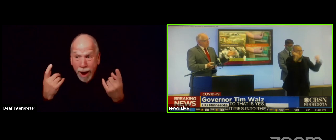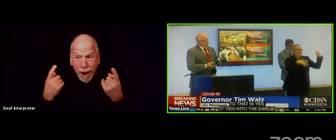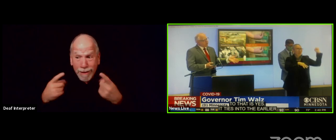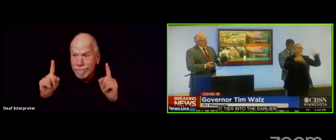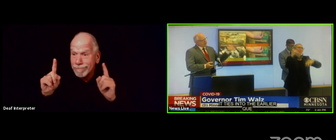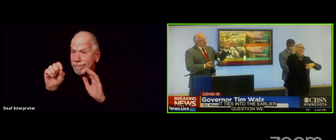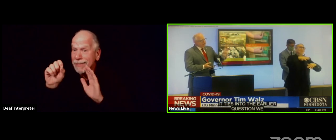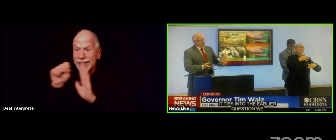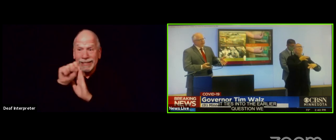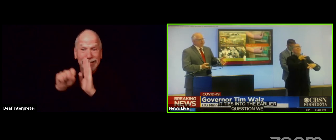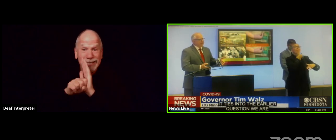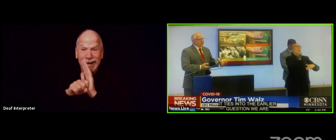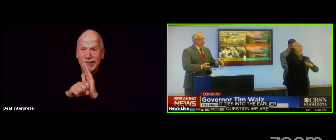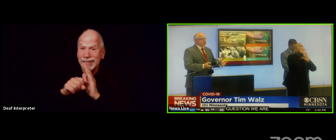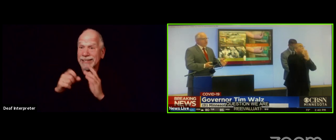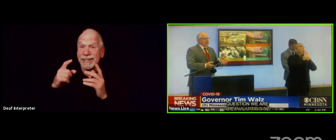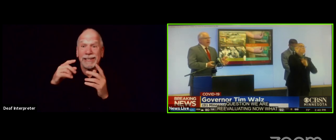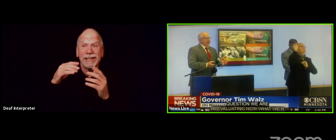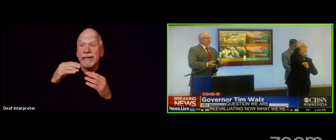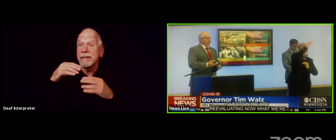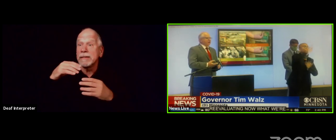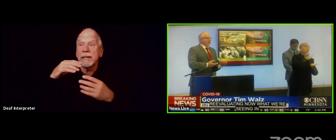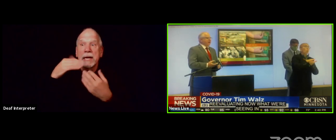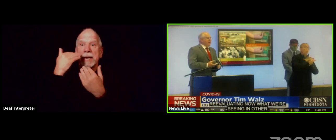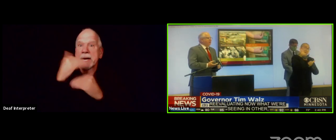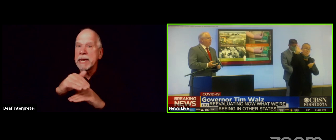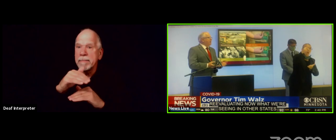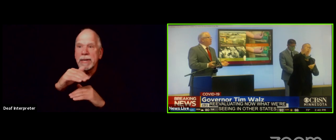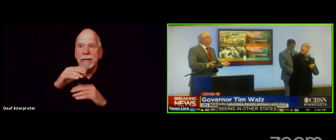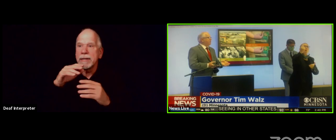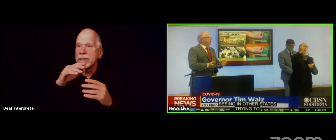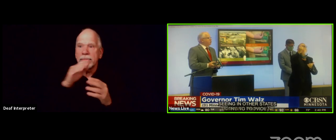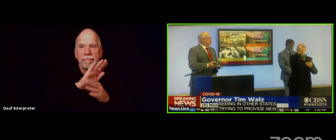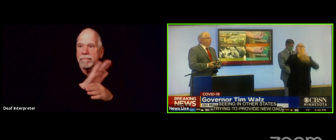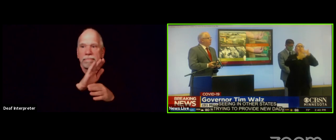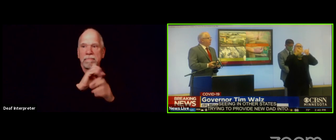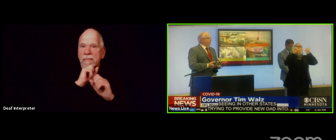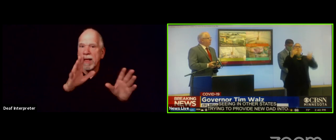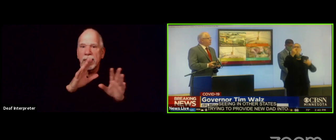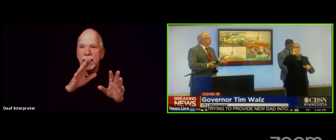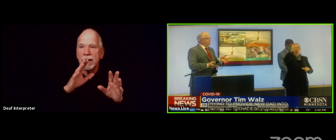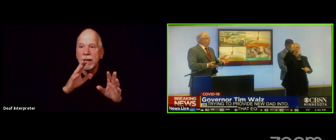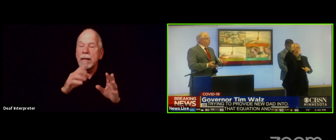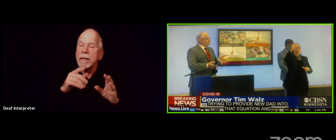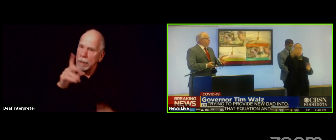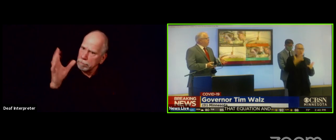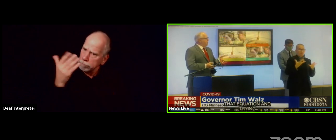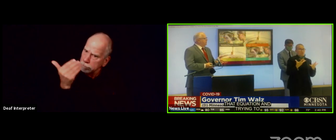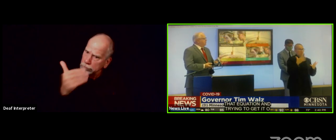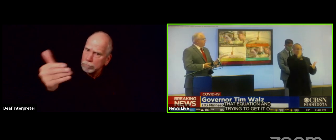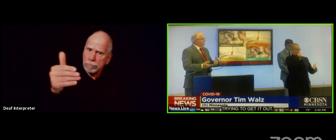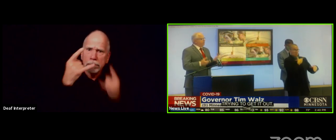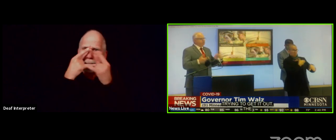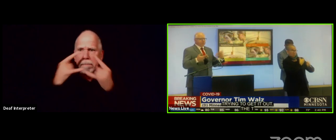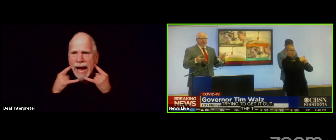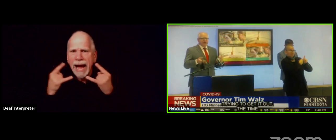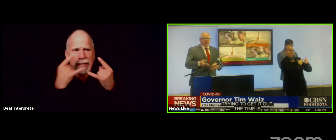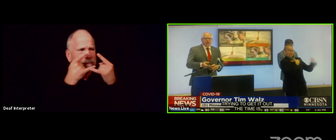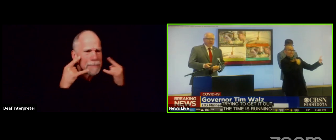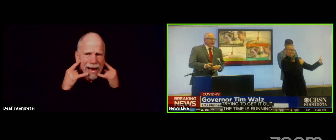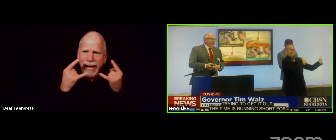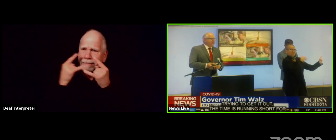trying to provide new data into that equation and then trying to get it out. The time is running very short for us to have a decision about school to allow people to